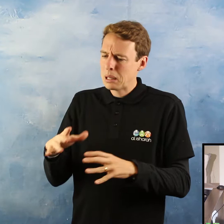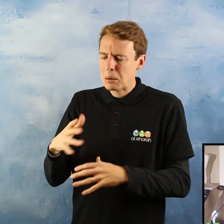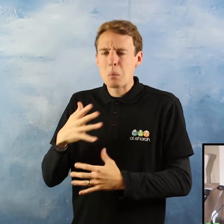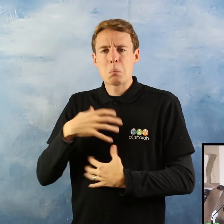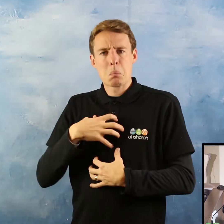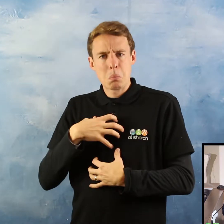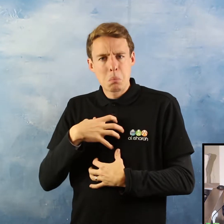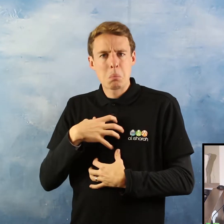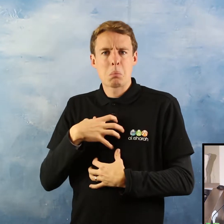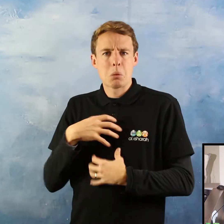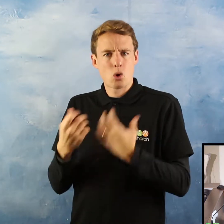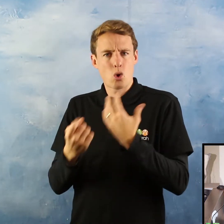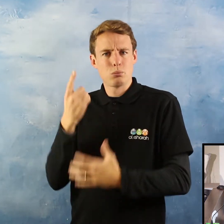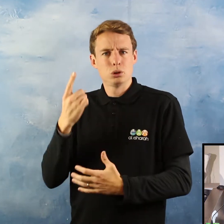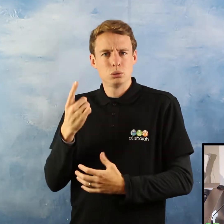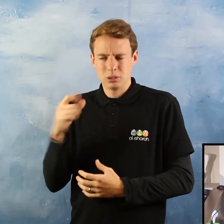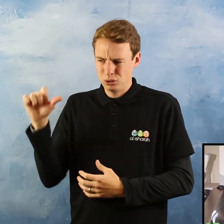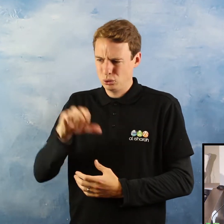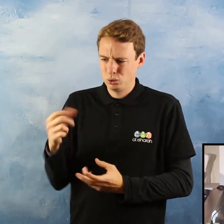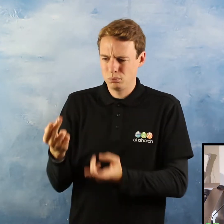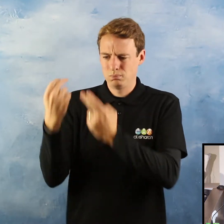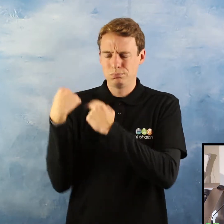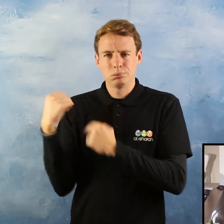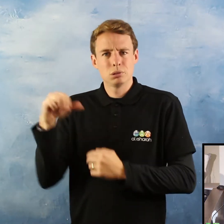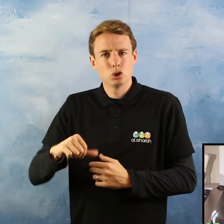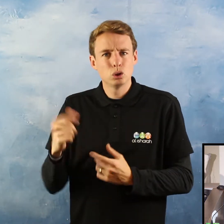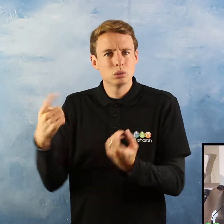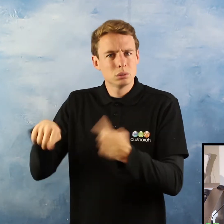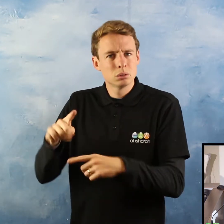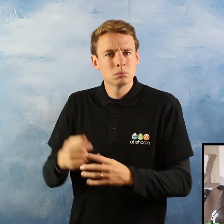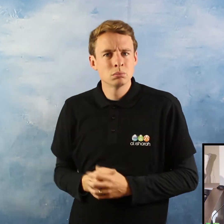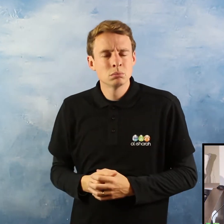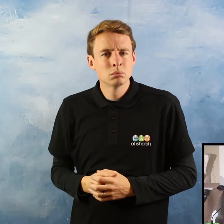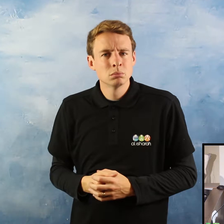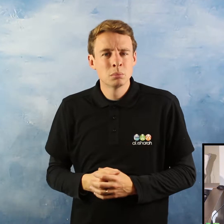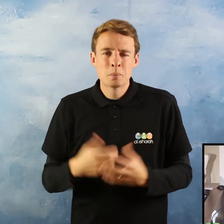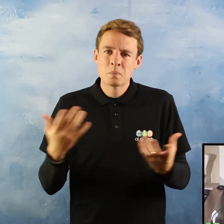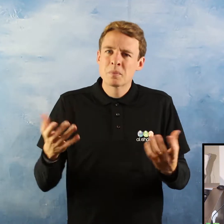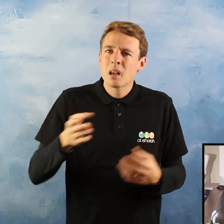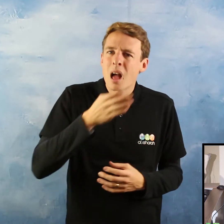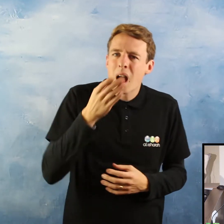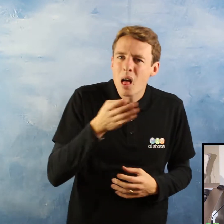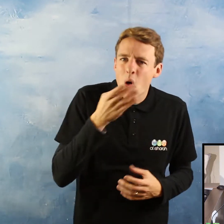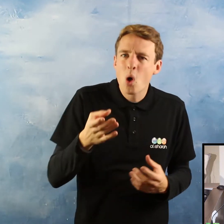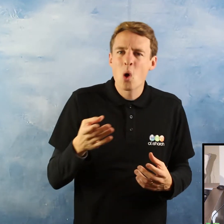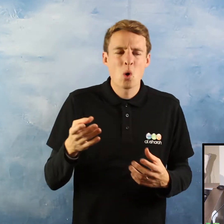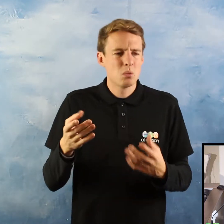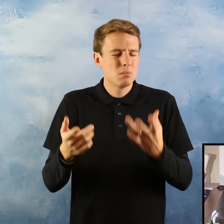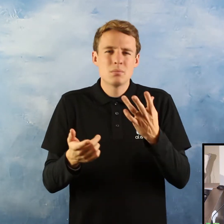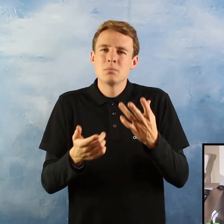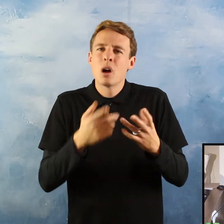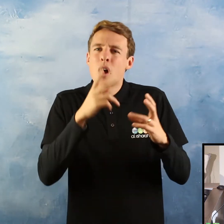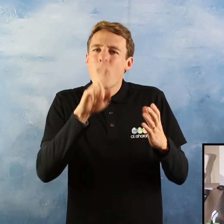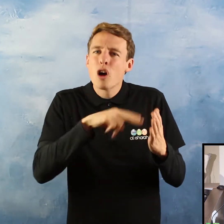opportunity. They need to take this project. The way they have studied alcohol, all other